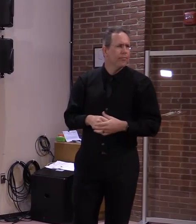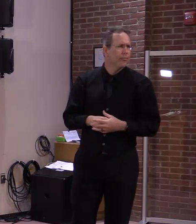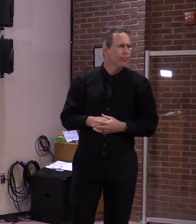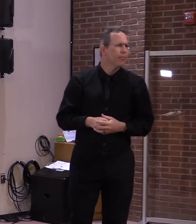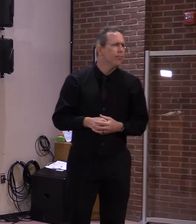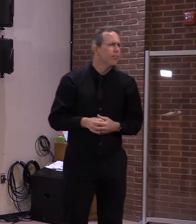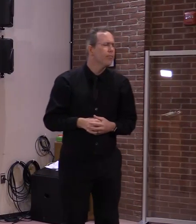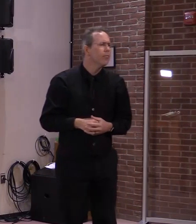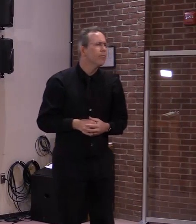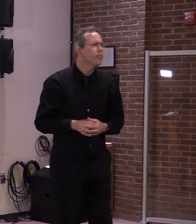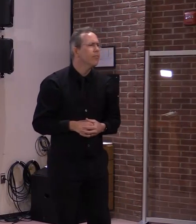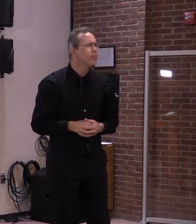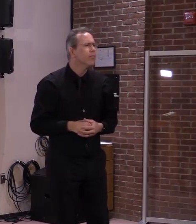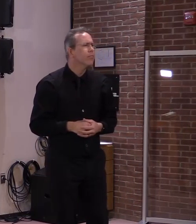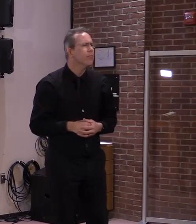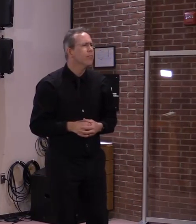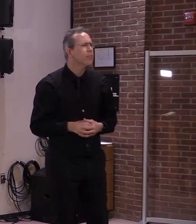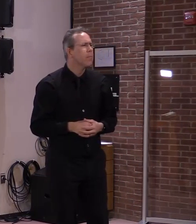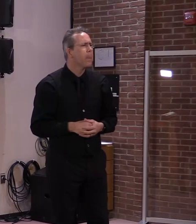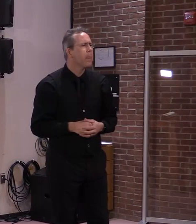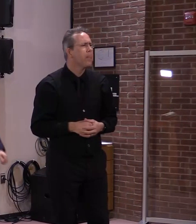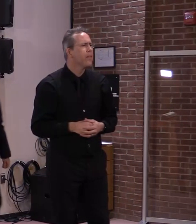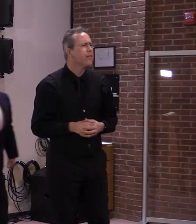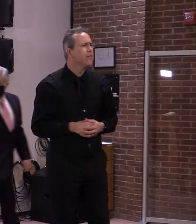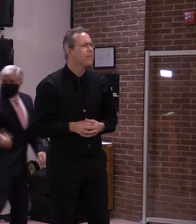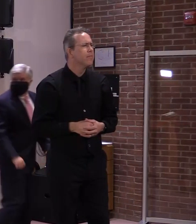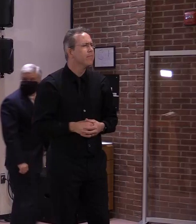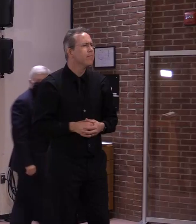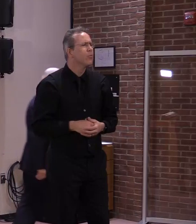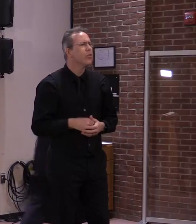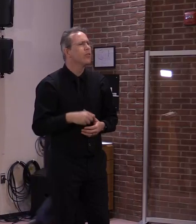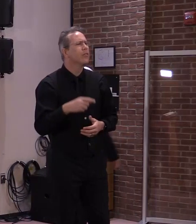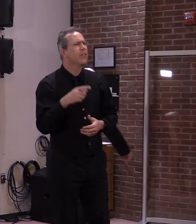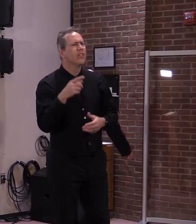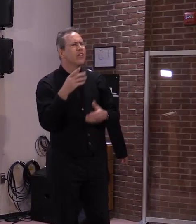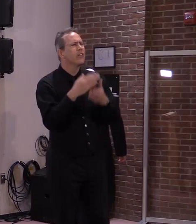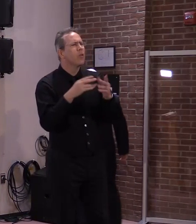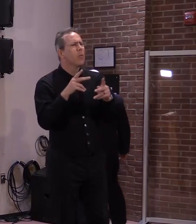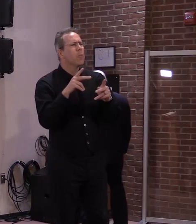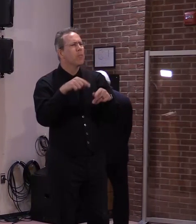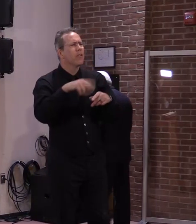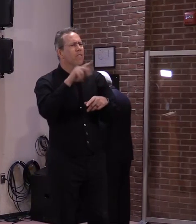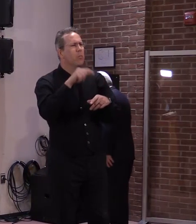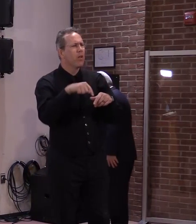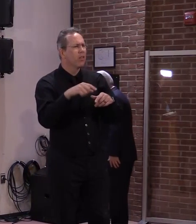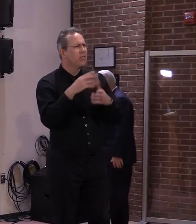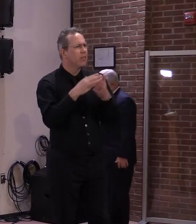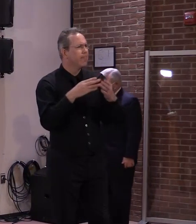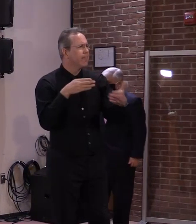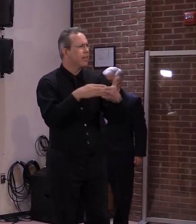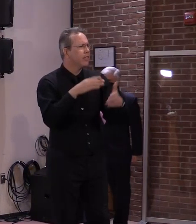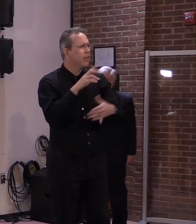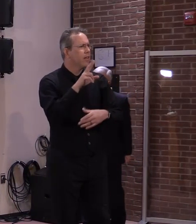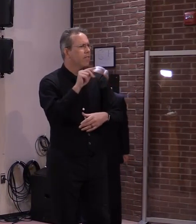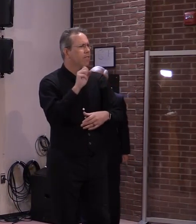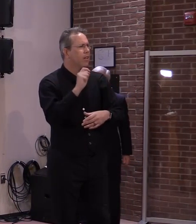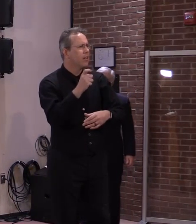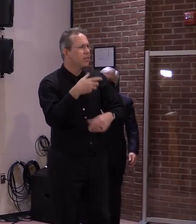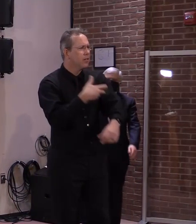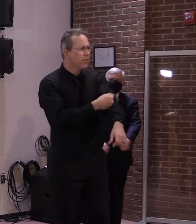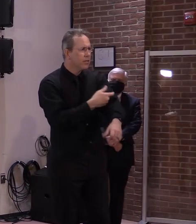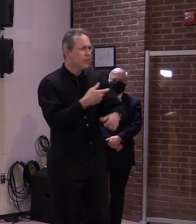against vaccination, of which there are a few. One of them is actually a postal worker in Essex County, which might account for